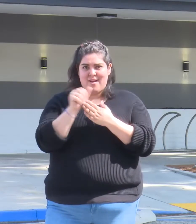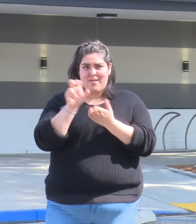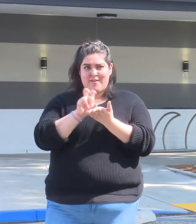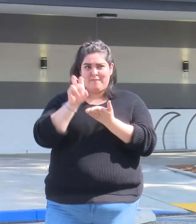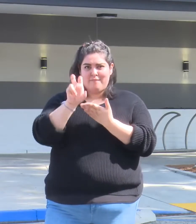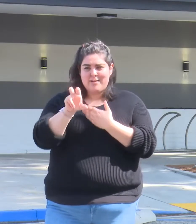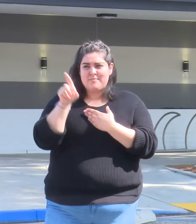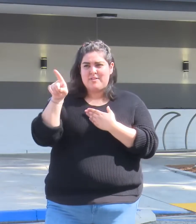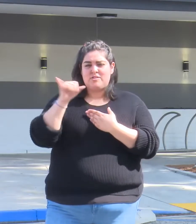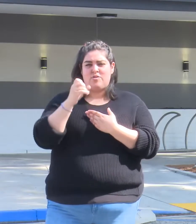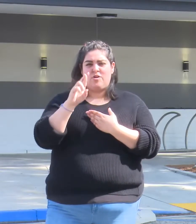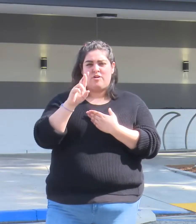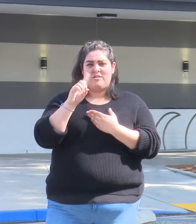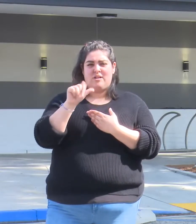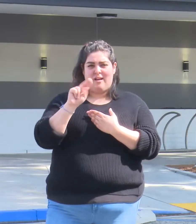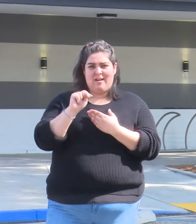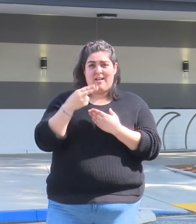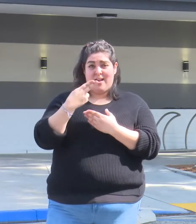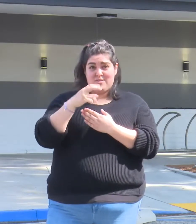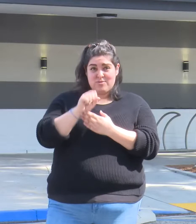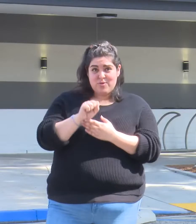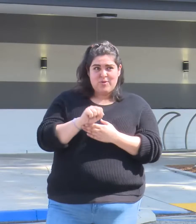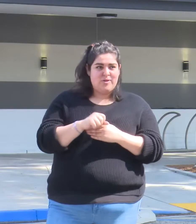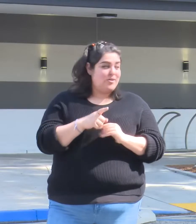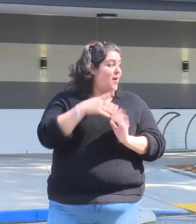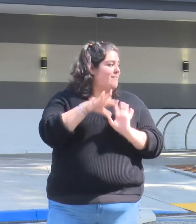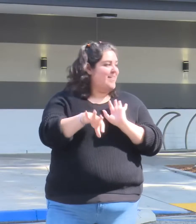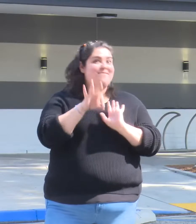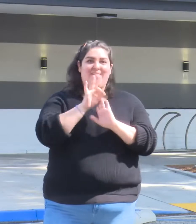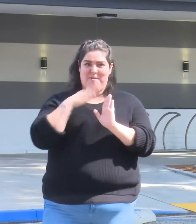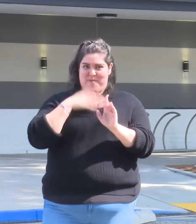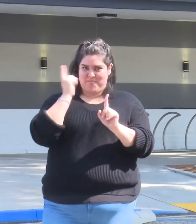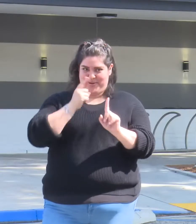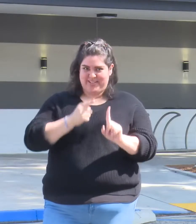School. Thank you. Outstanding. We have some talking points.